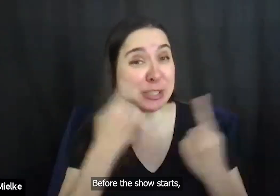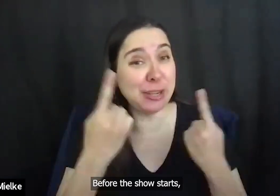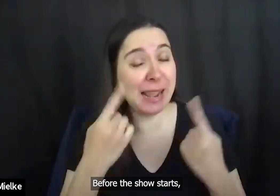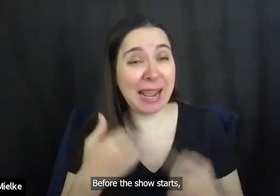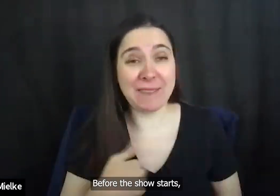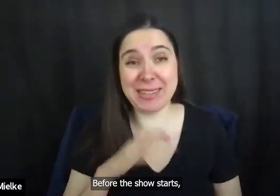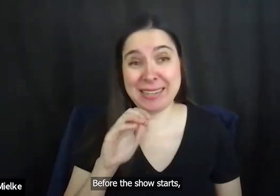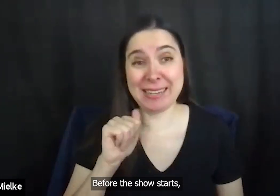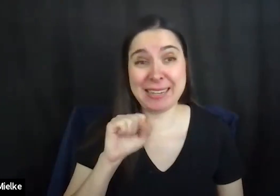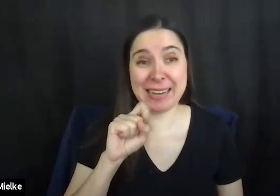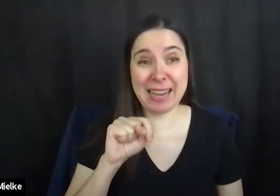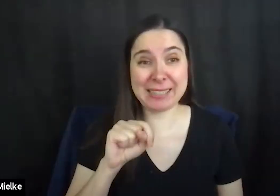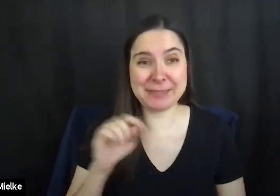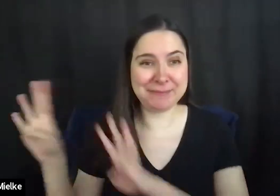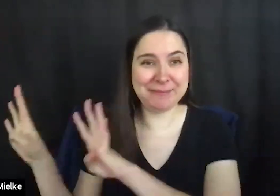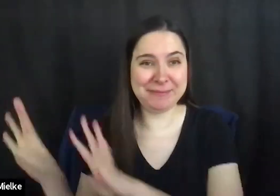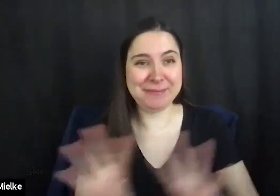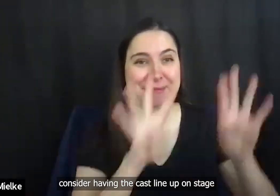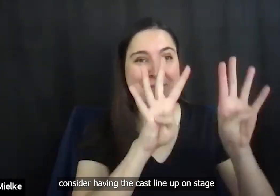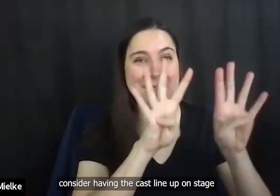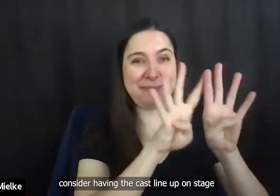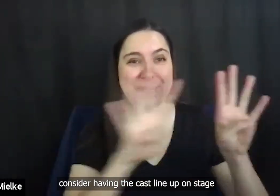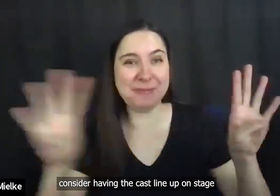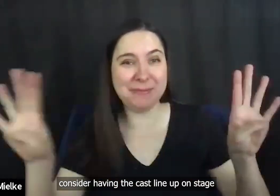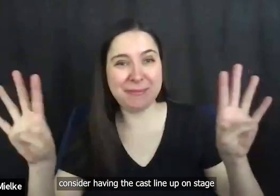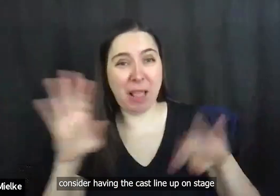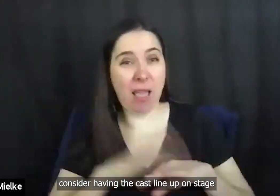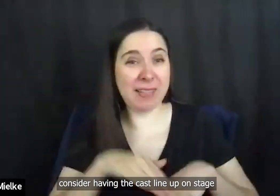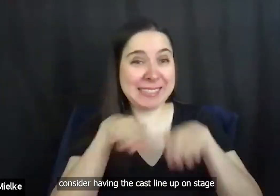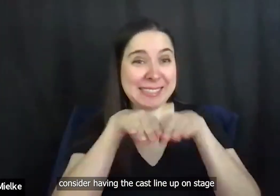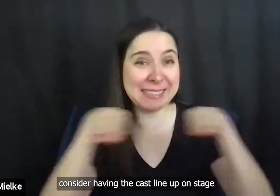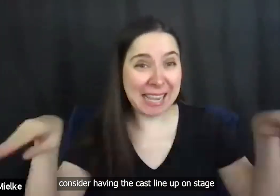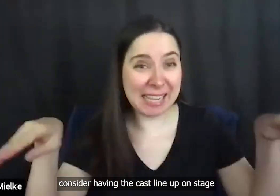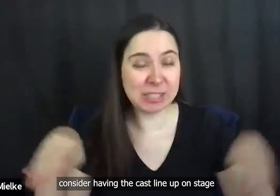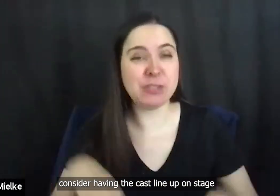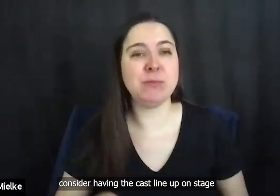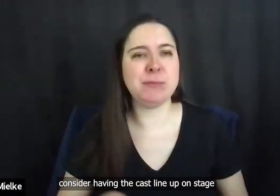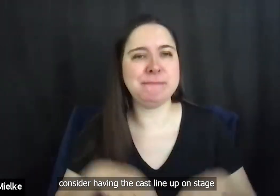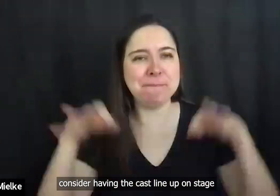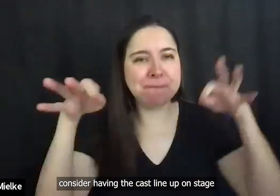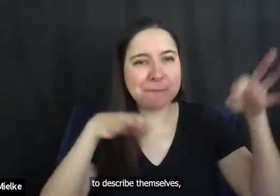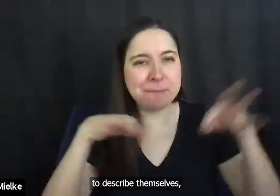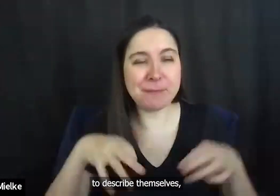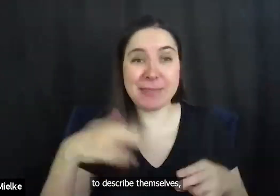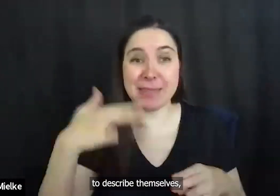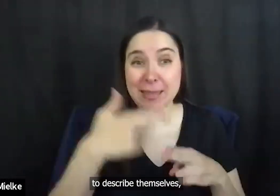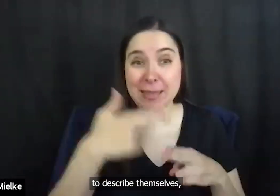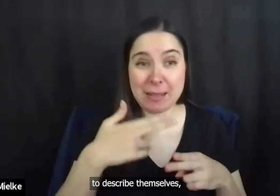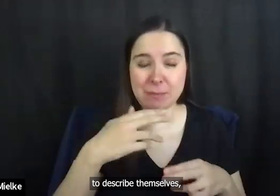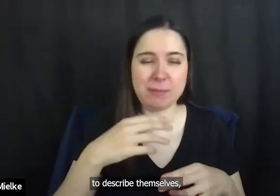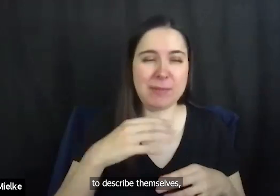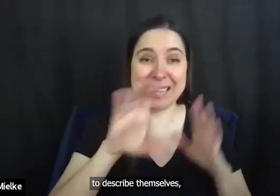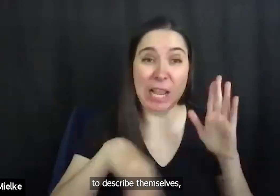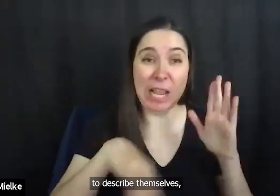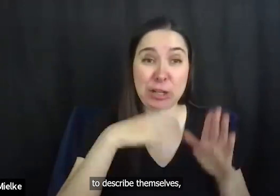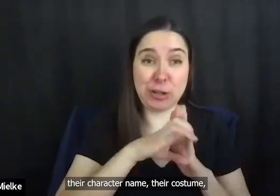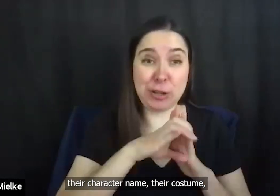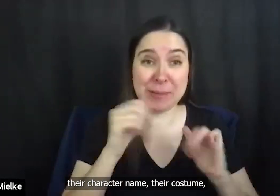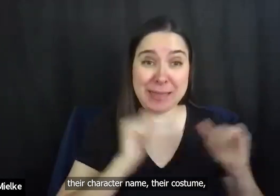Before the show starts, consider having the cast line up on stage to describe themselves, their